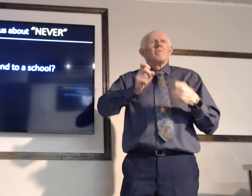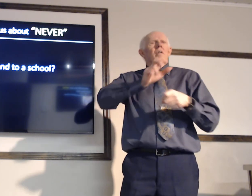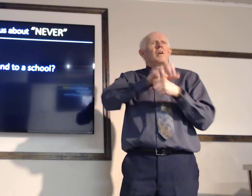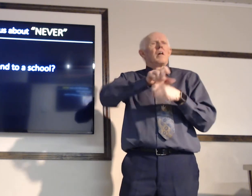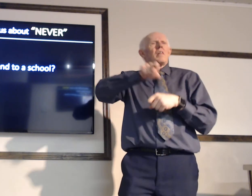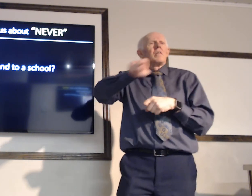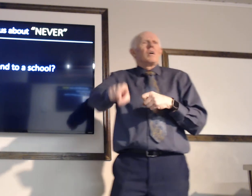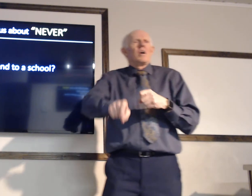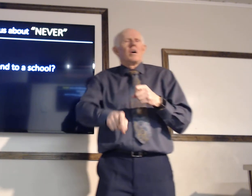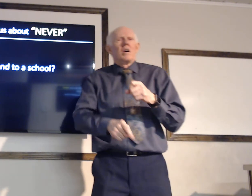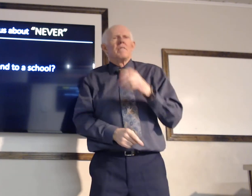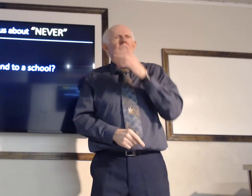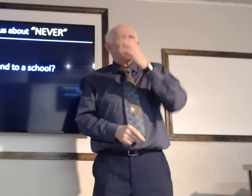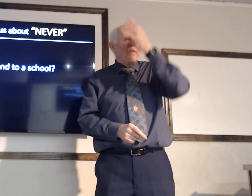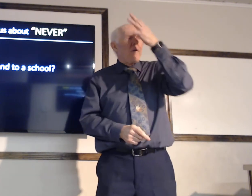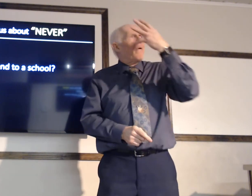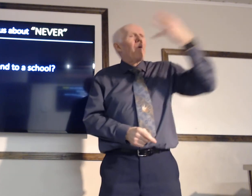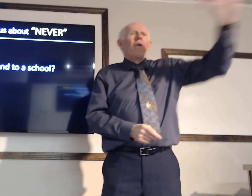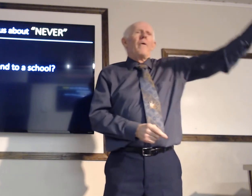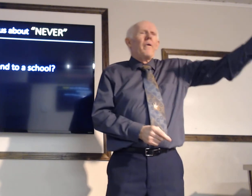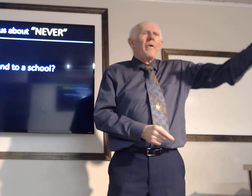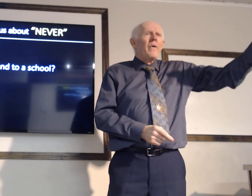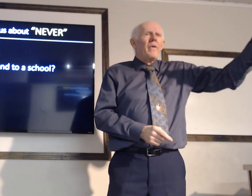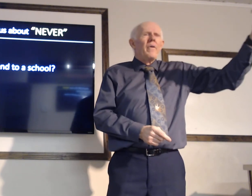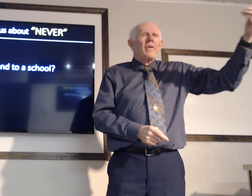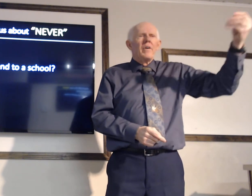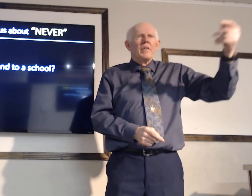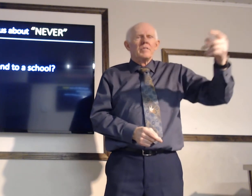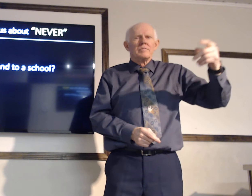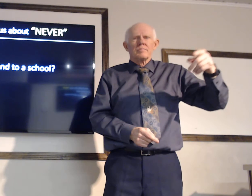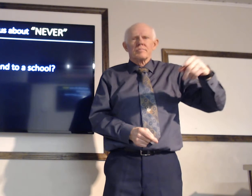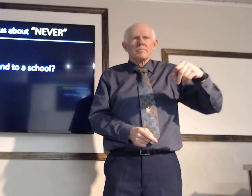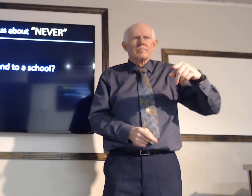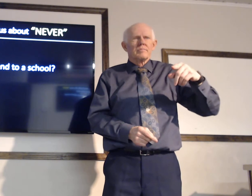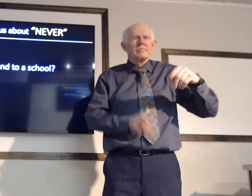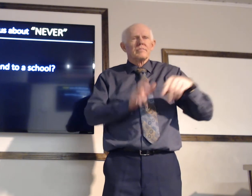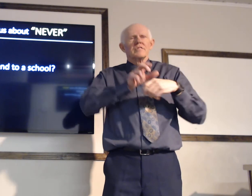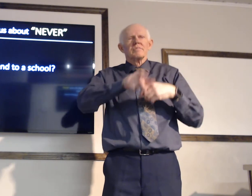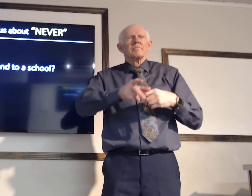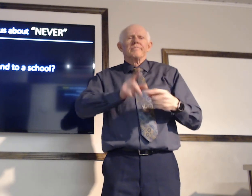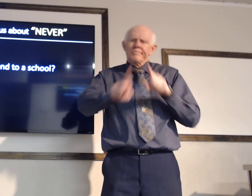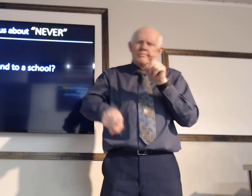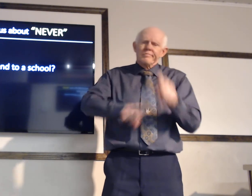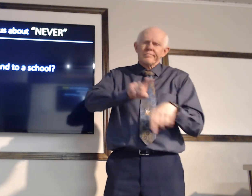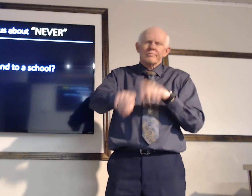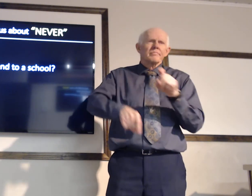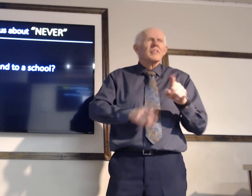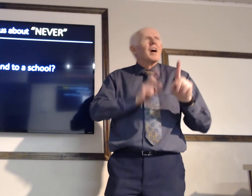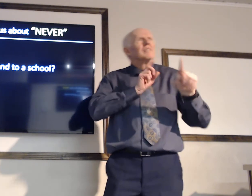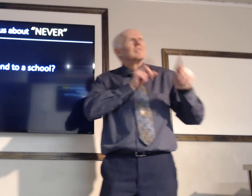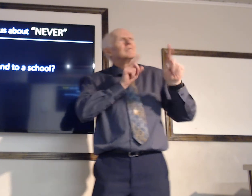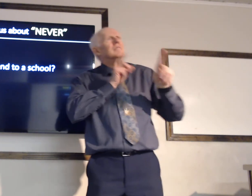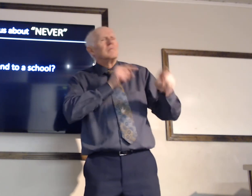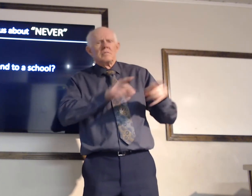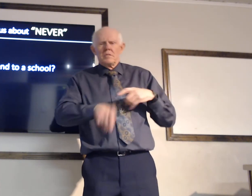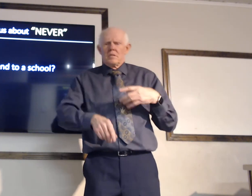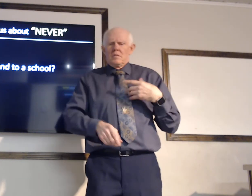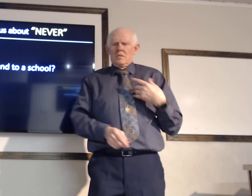12. And Jesus was sitting there, and his mother and father had left. And he was